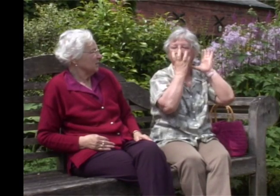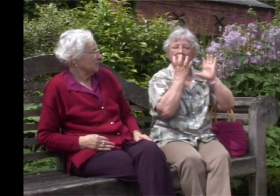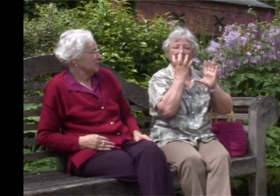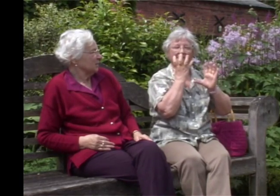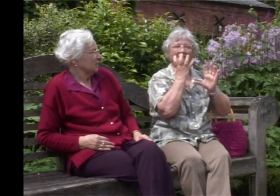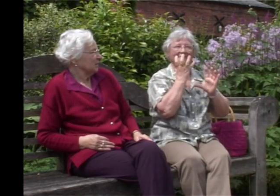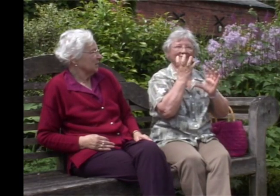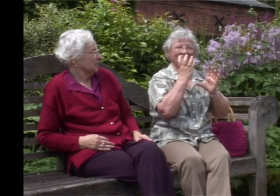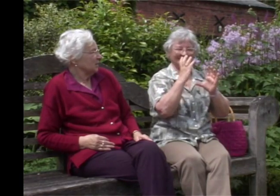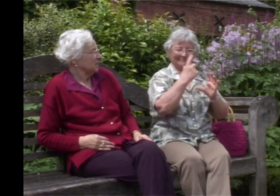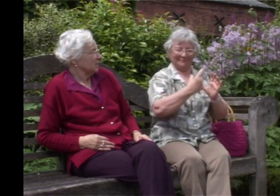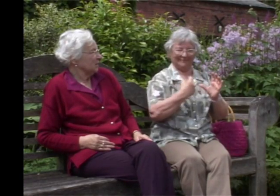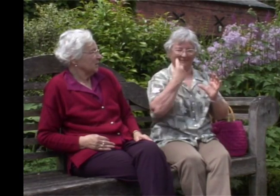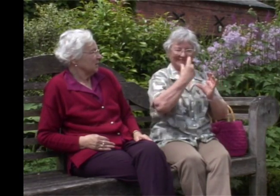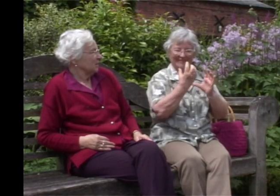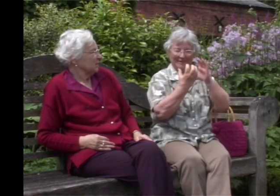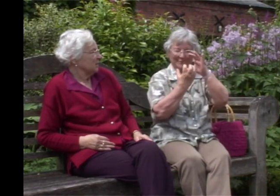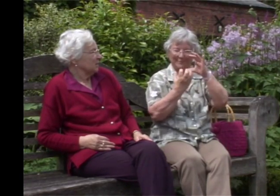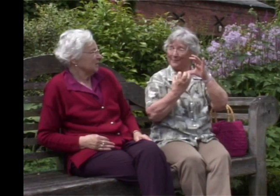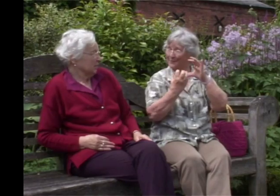of the face and it had a gauze lining.